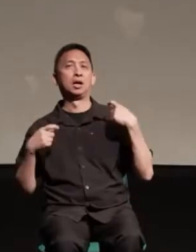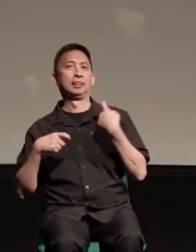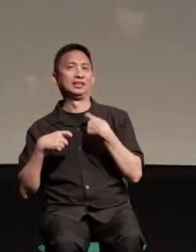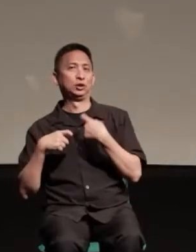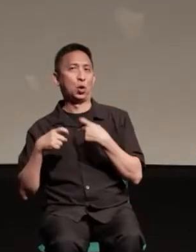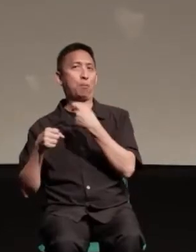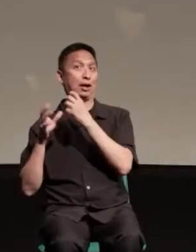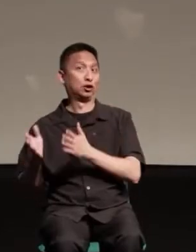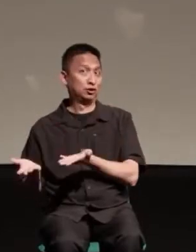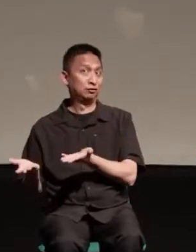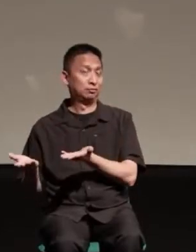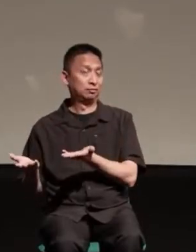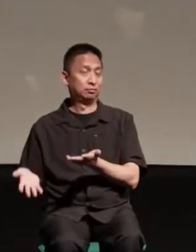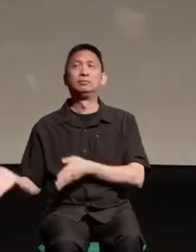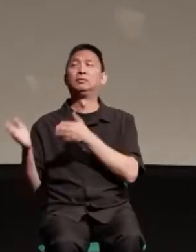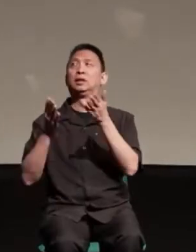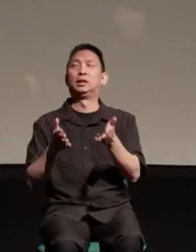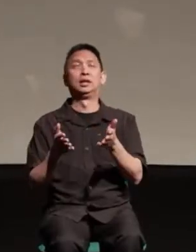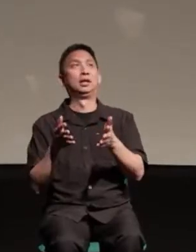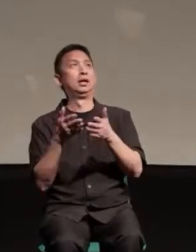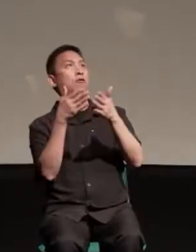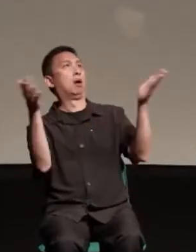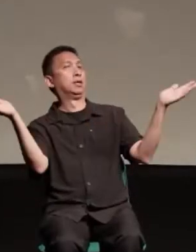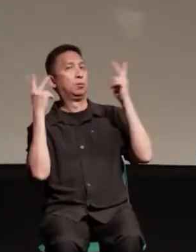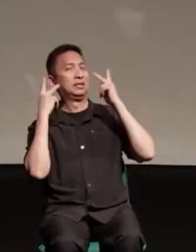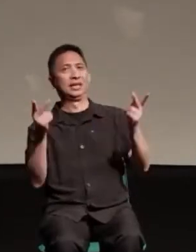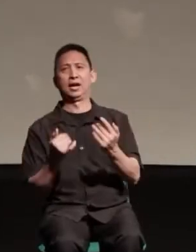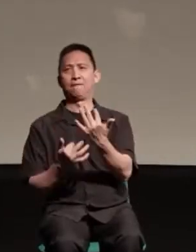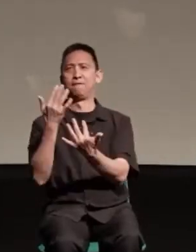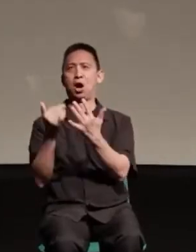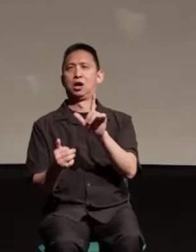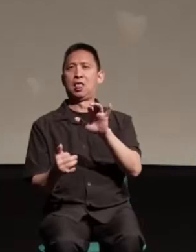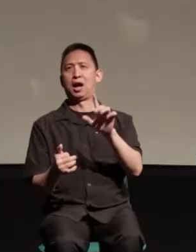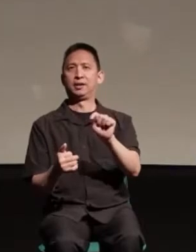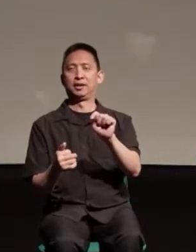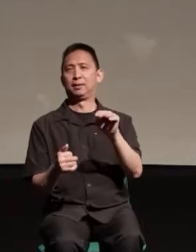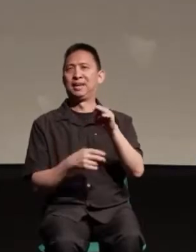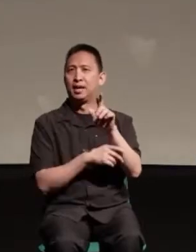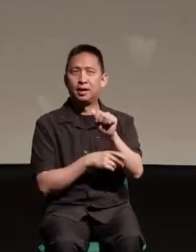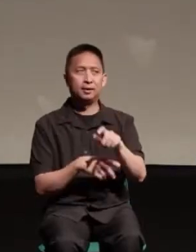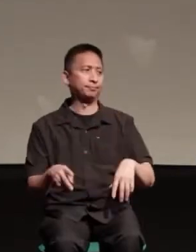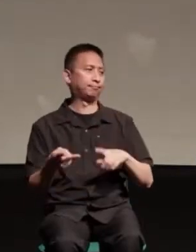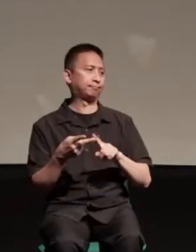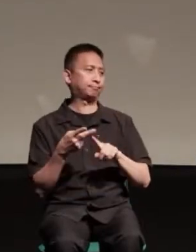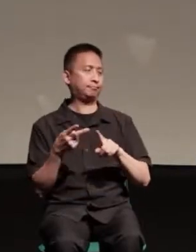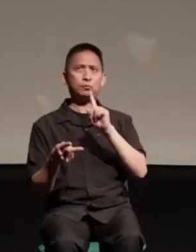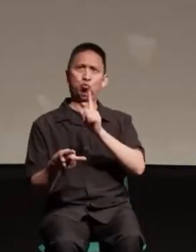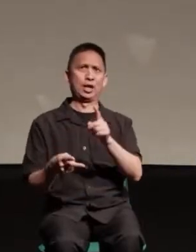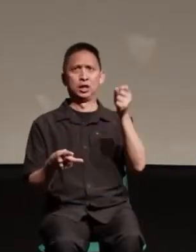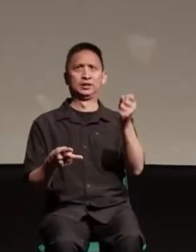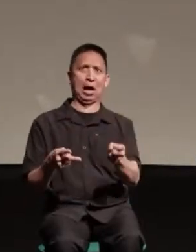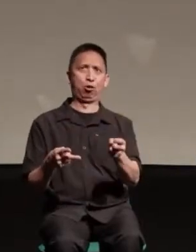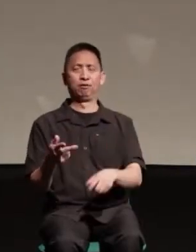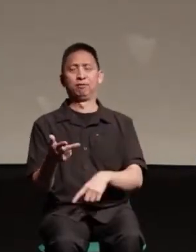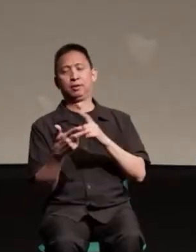great organizations within the public media landscape like Firelight Media and Real South and the